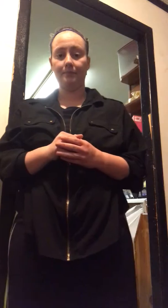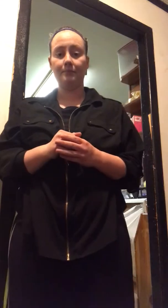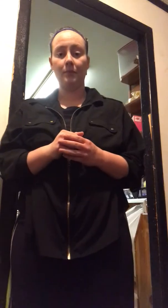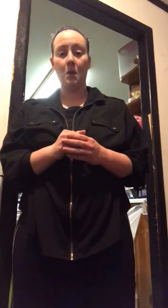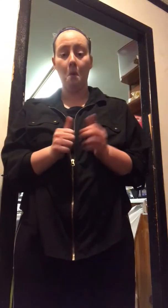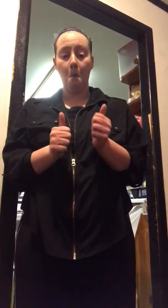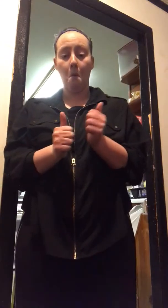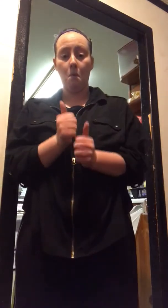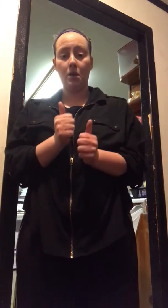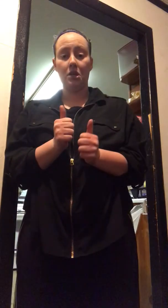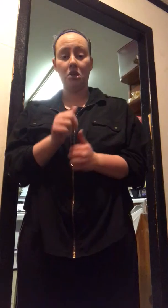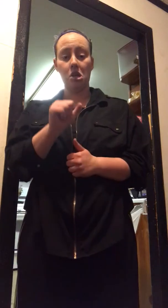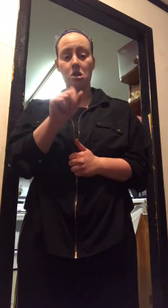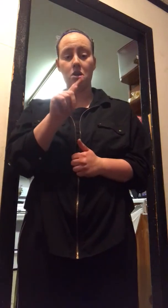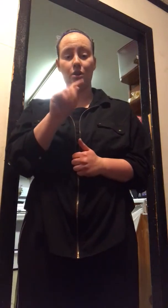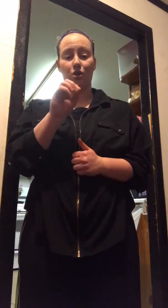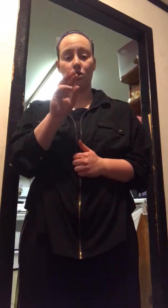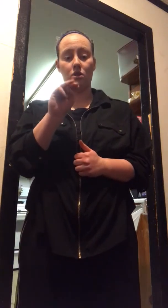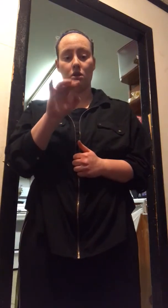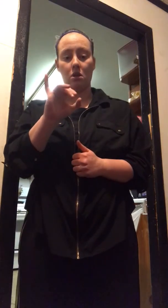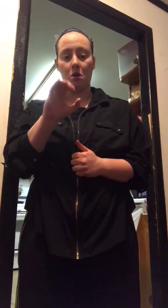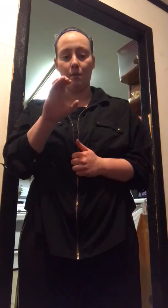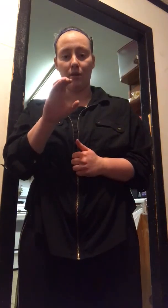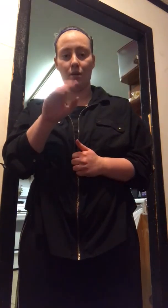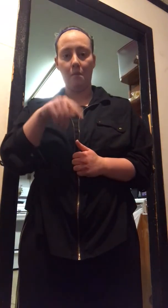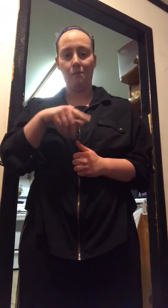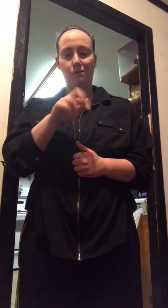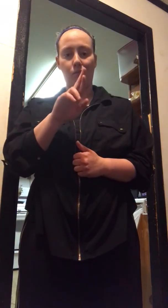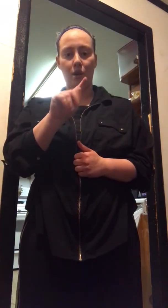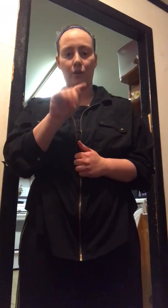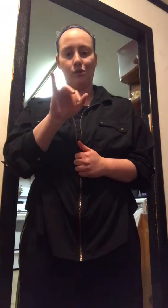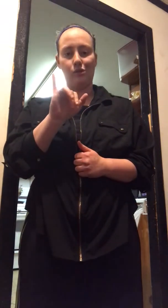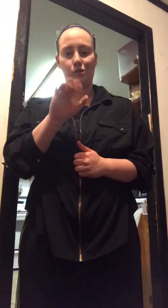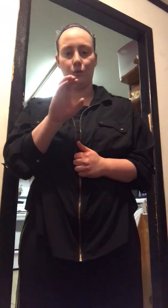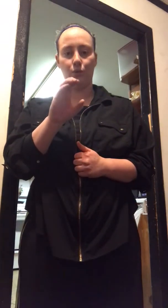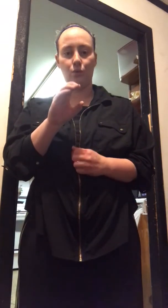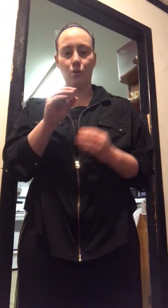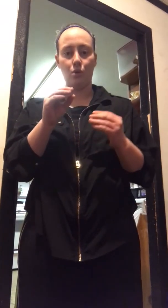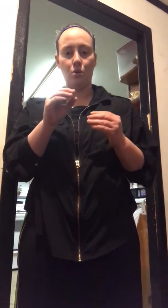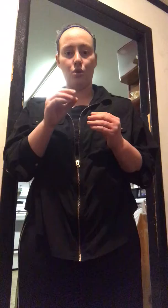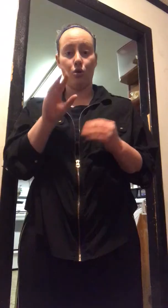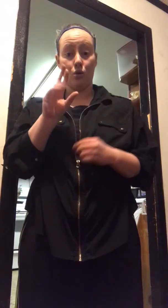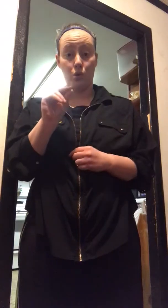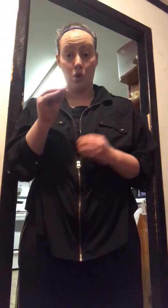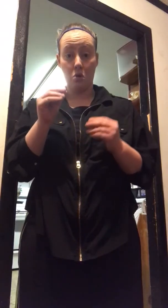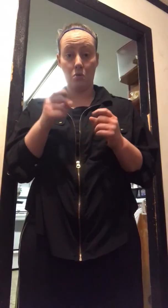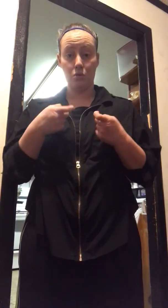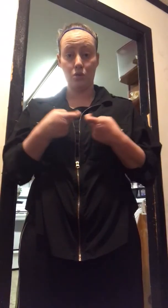Which atomic particle has no charge? Neutrons.